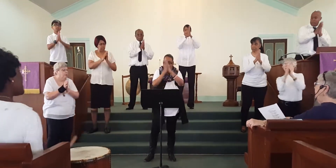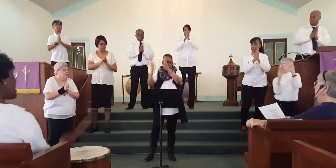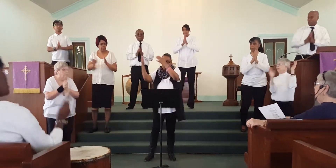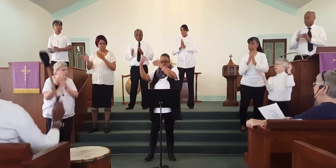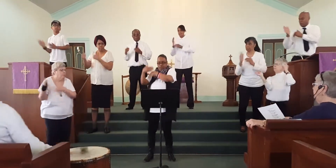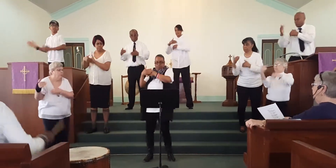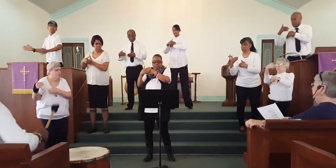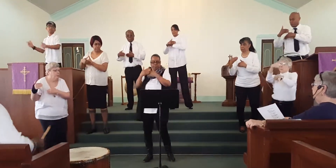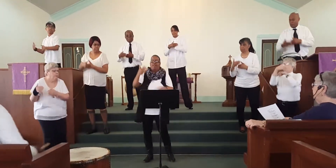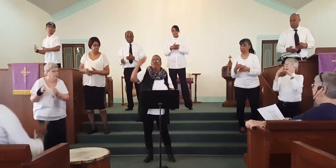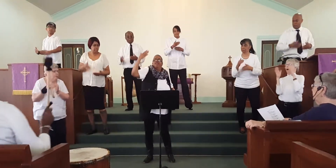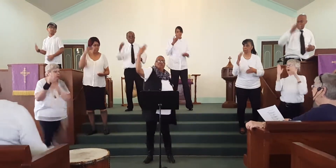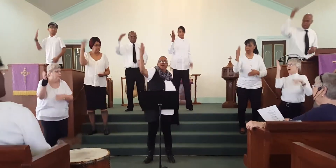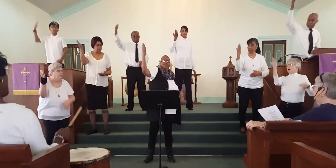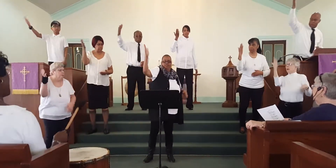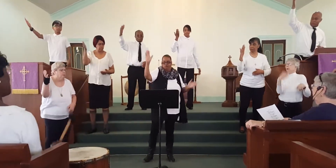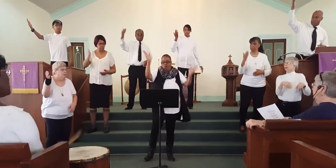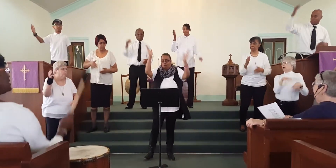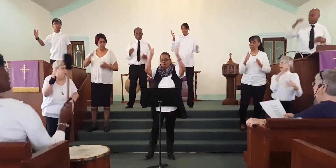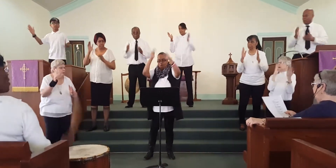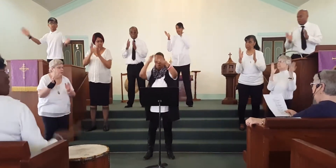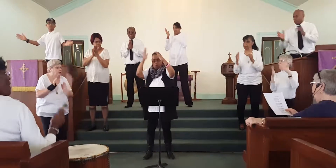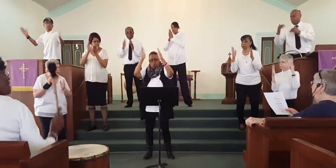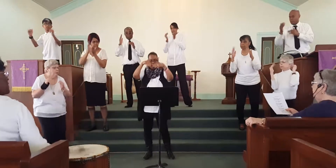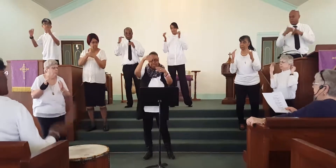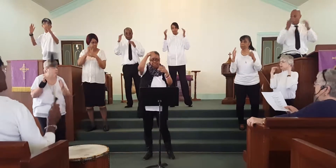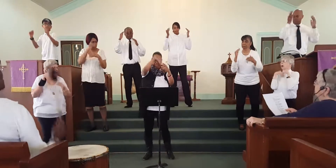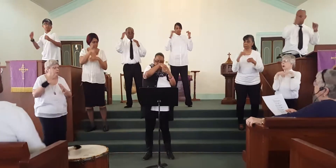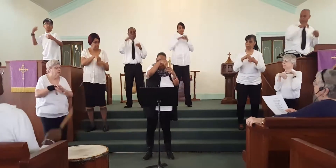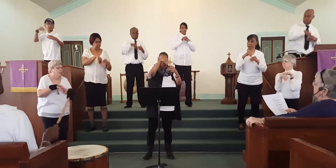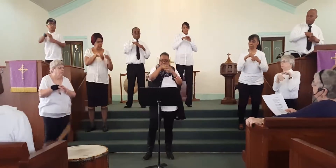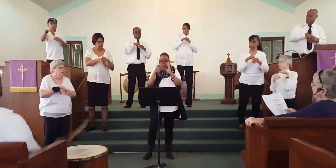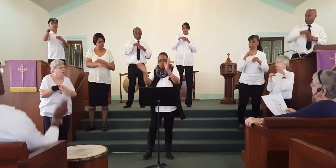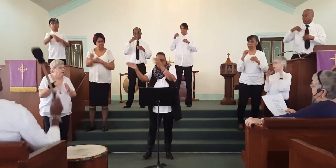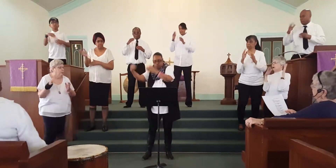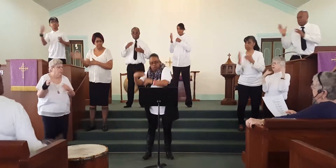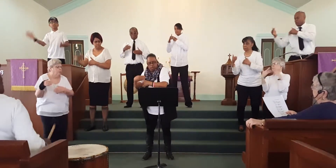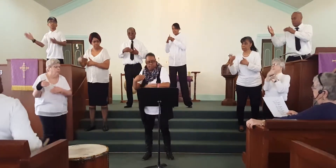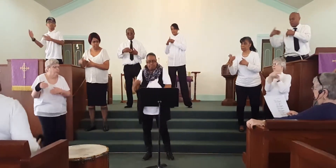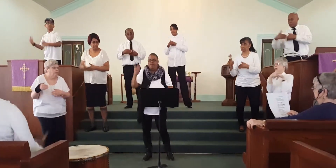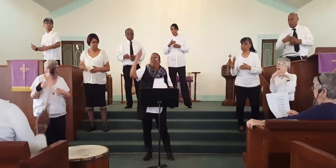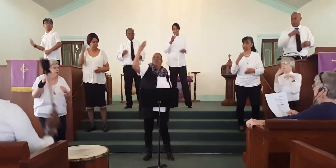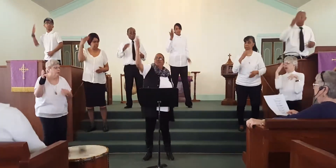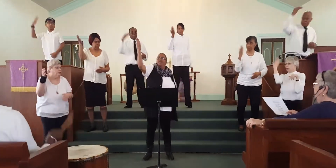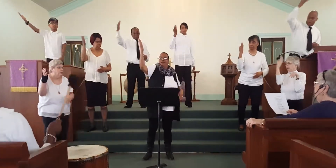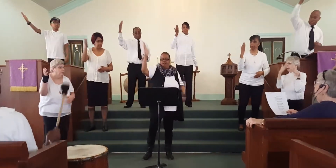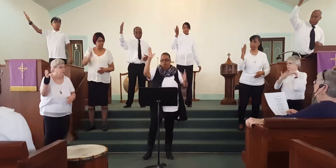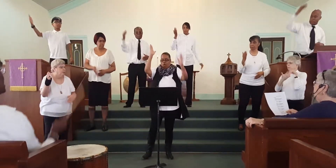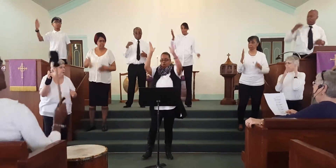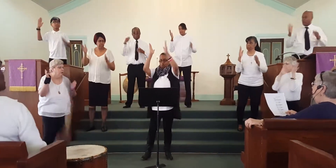In the prayer. There is hope in that room. There is hope.